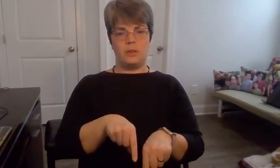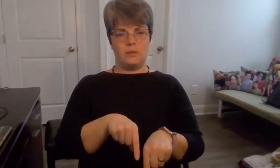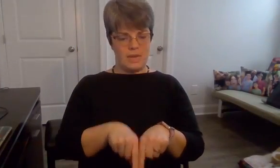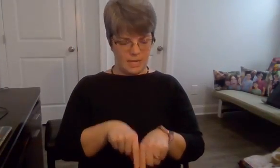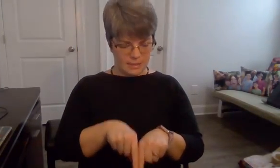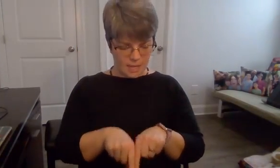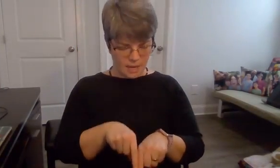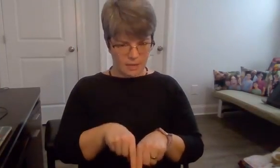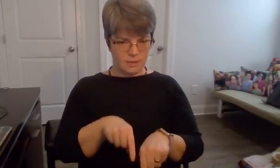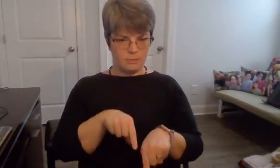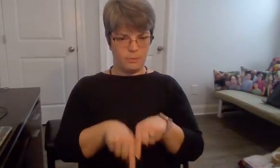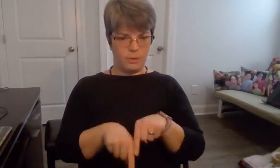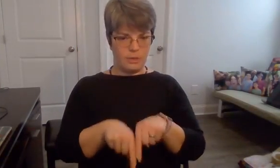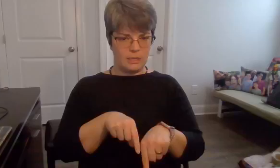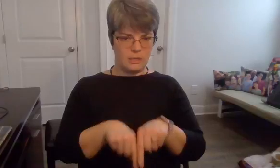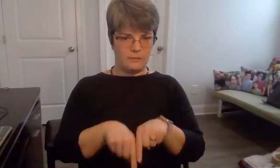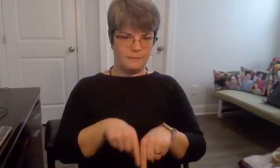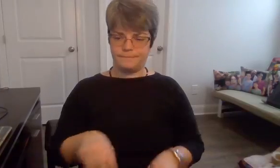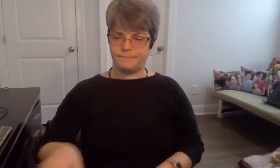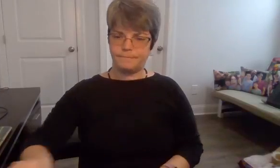your knitting socks or pointing to your feet.